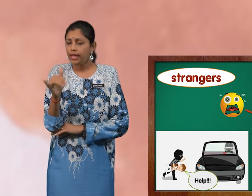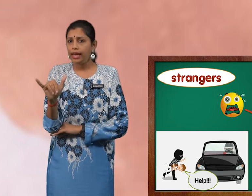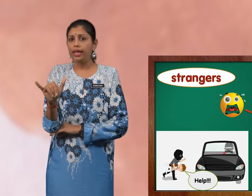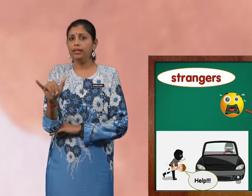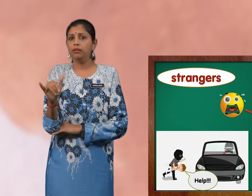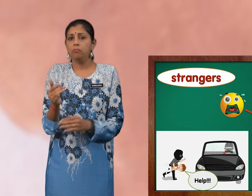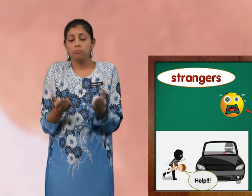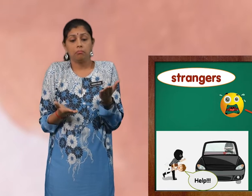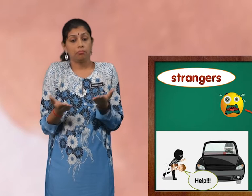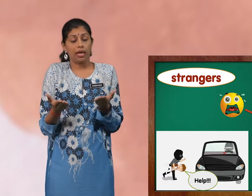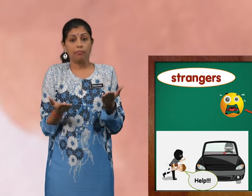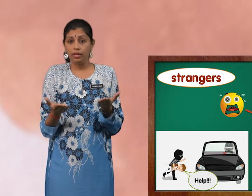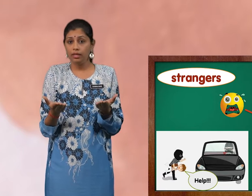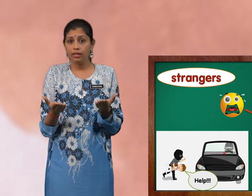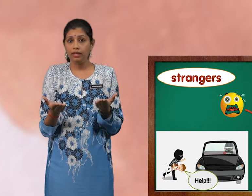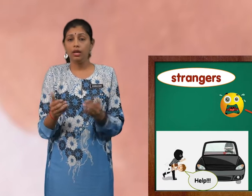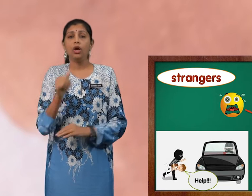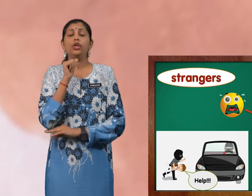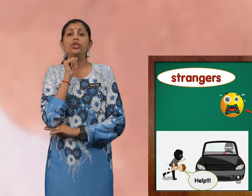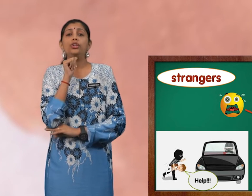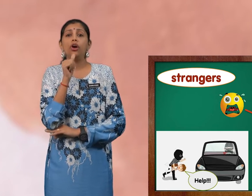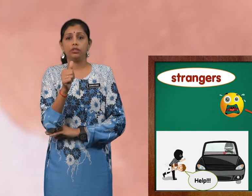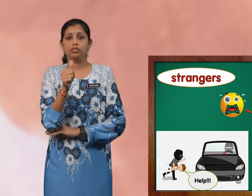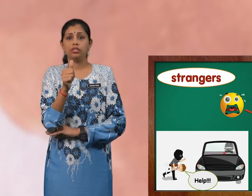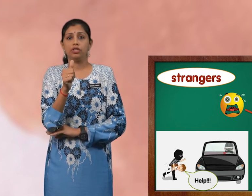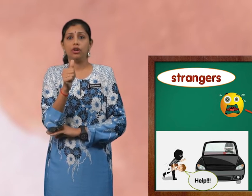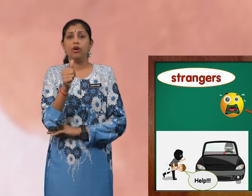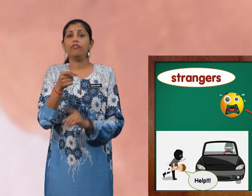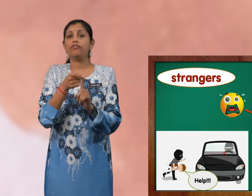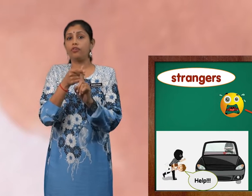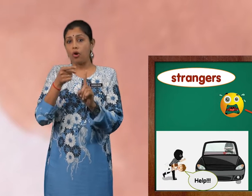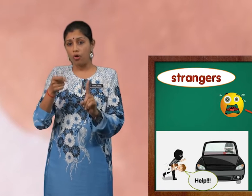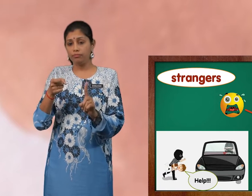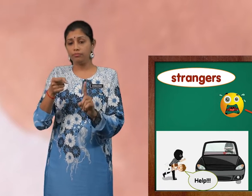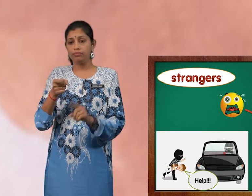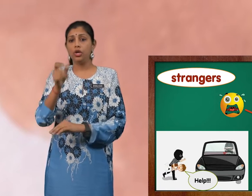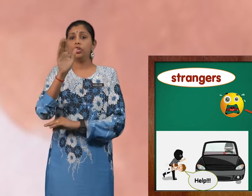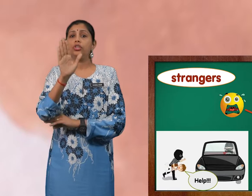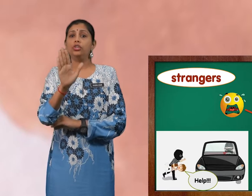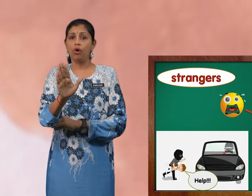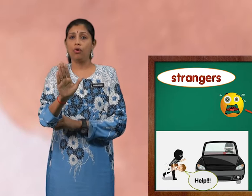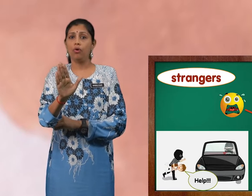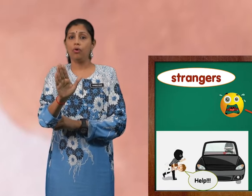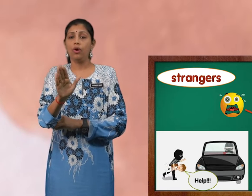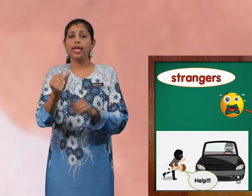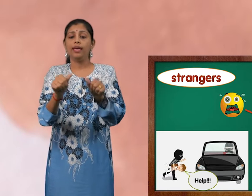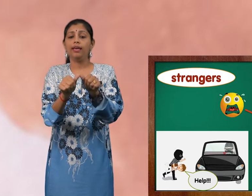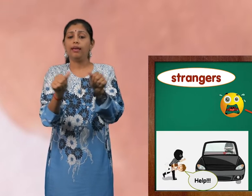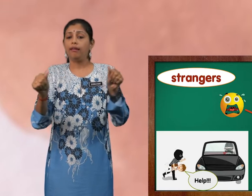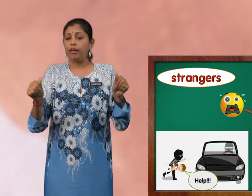They may be not from your